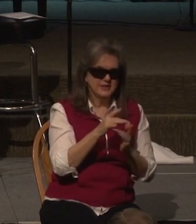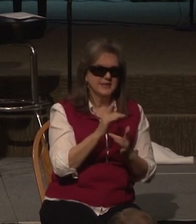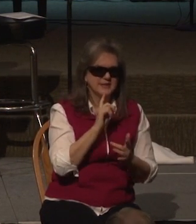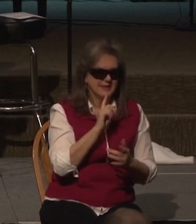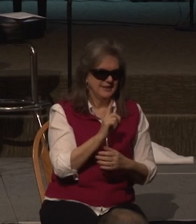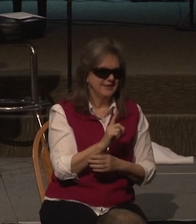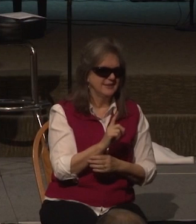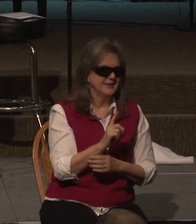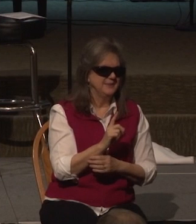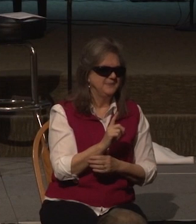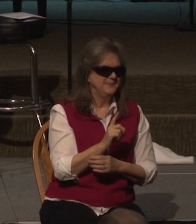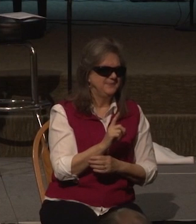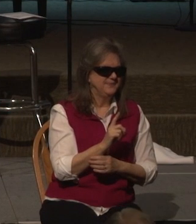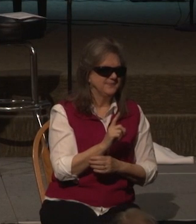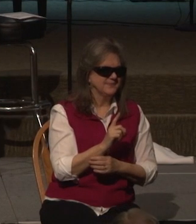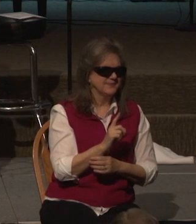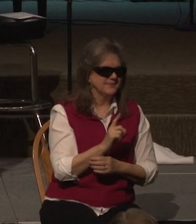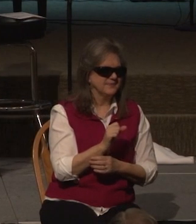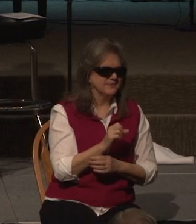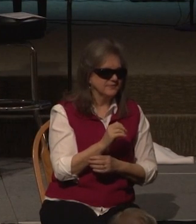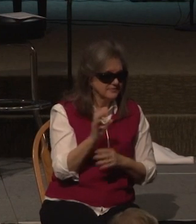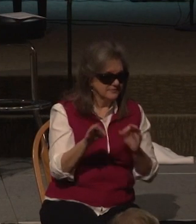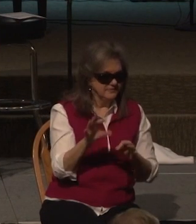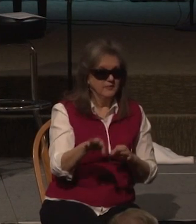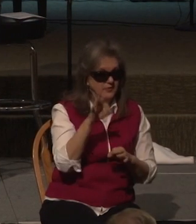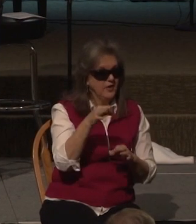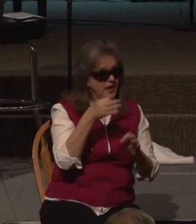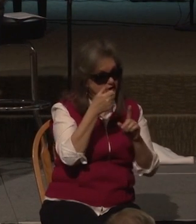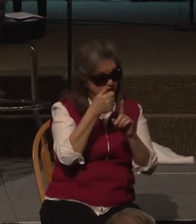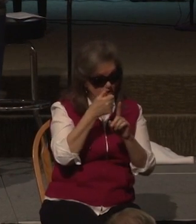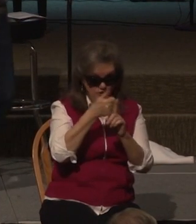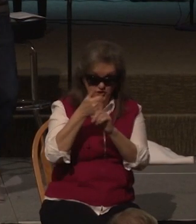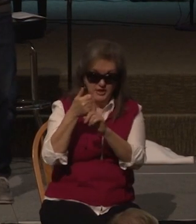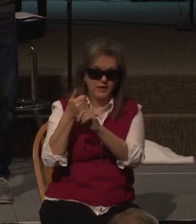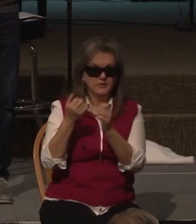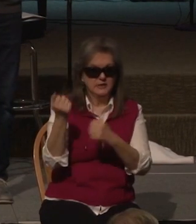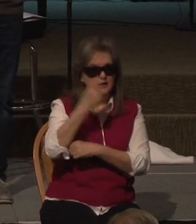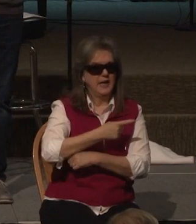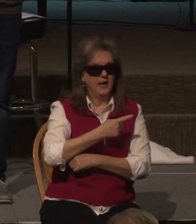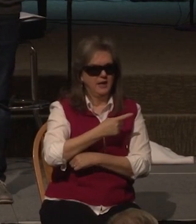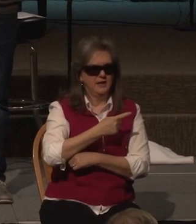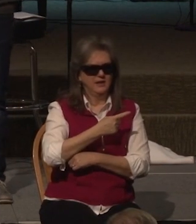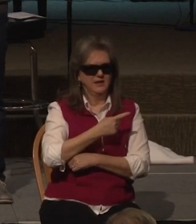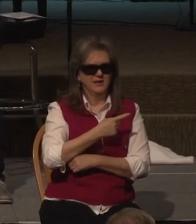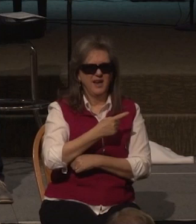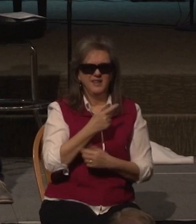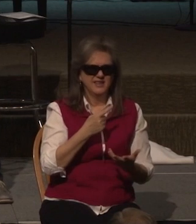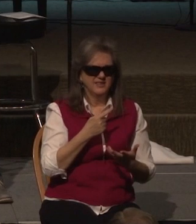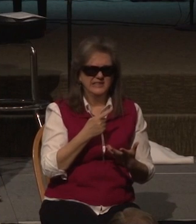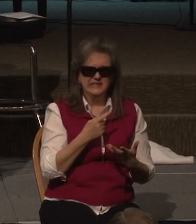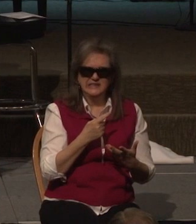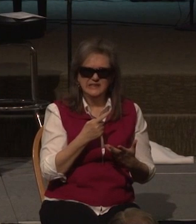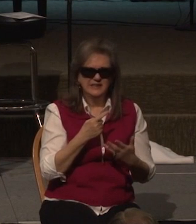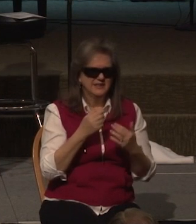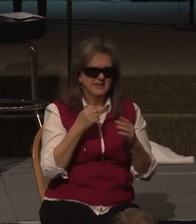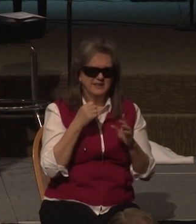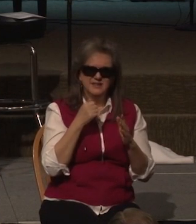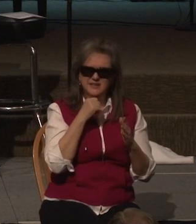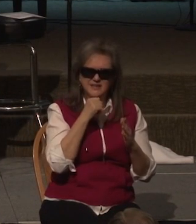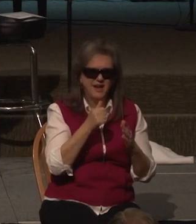is. And so if you find yourself today plateaued spiritually, I would challenge you with this